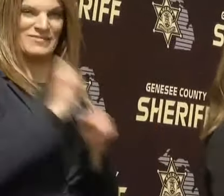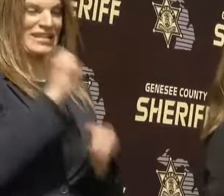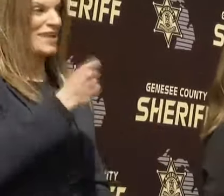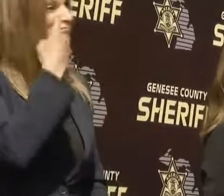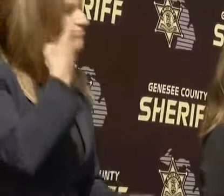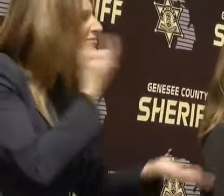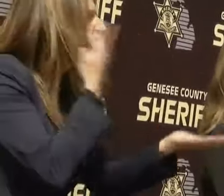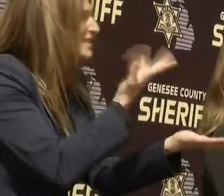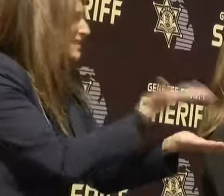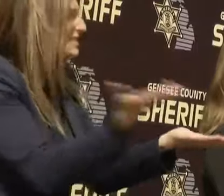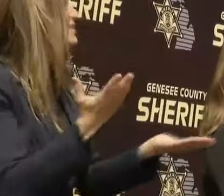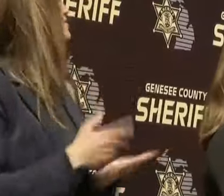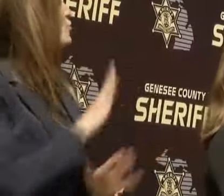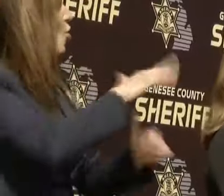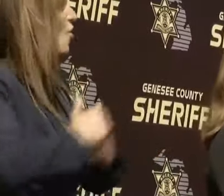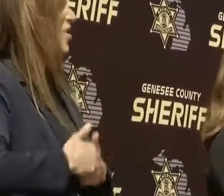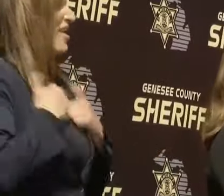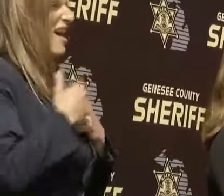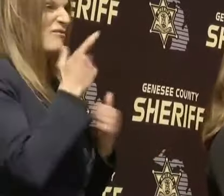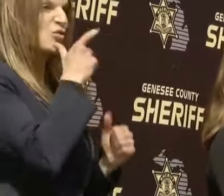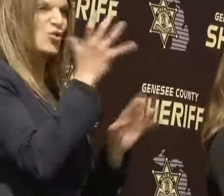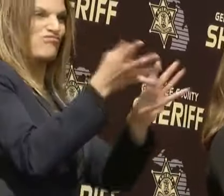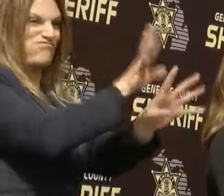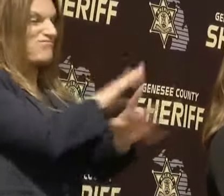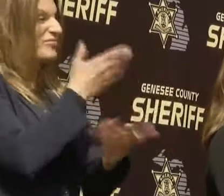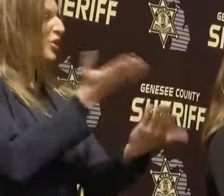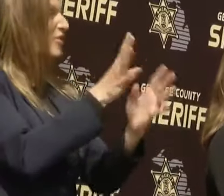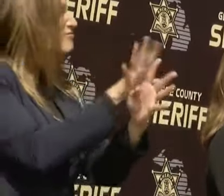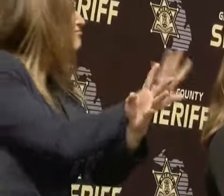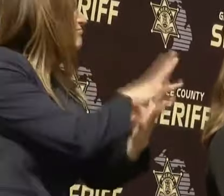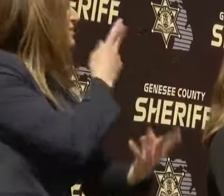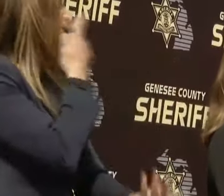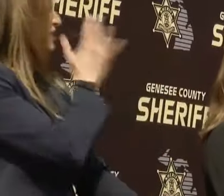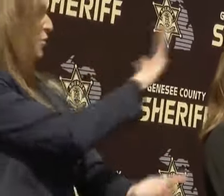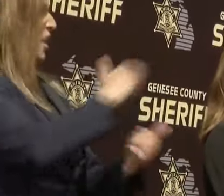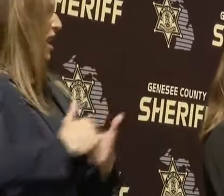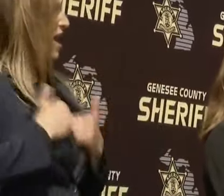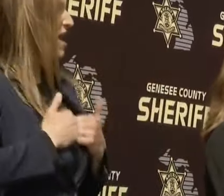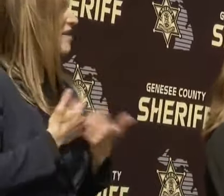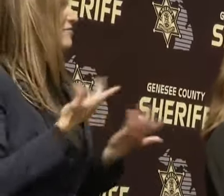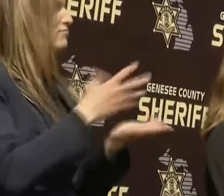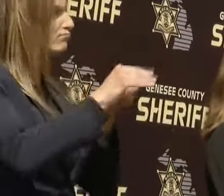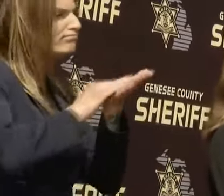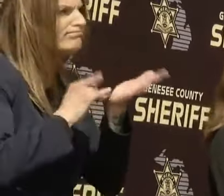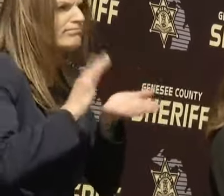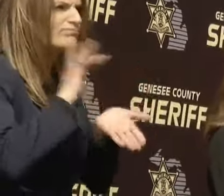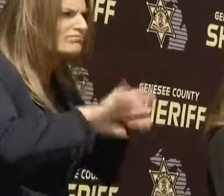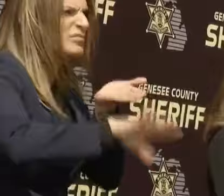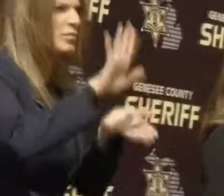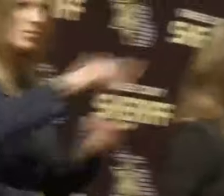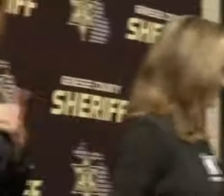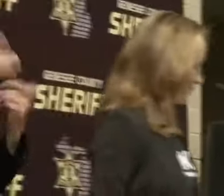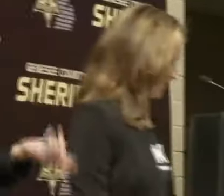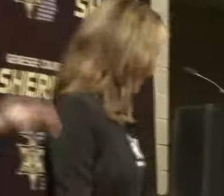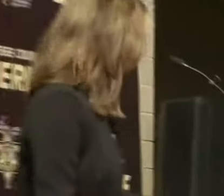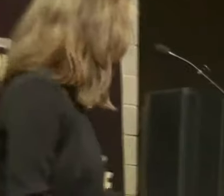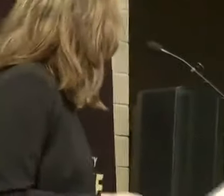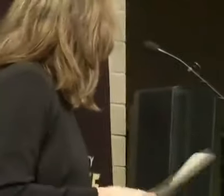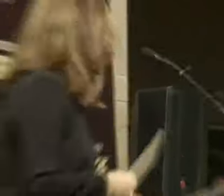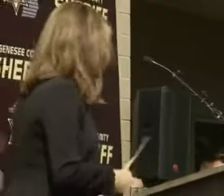all of you individually, your lives will be changed as a result of her leadership, and we're all proud to stand with her. Attorney General Dana